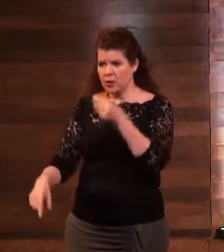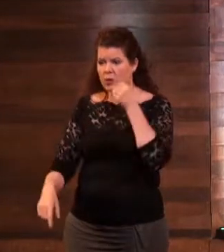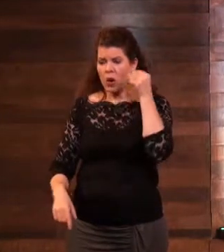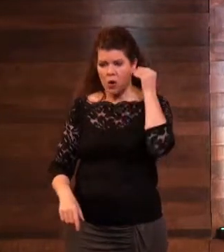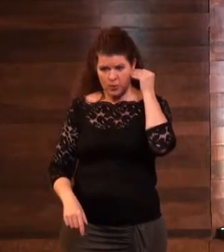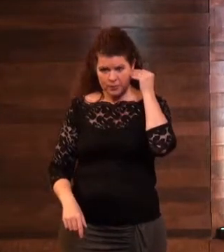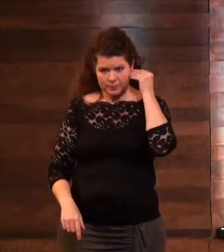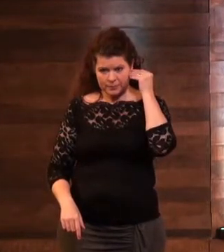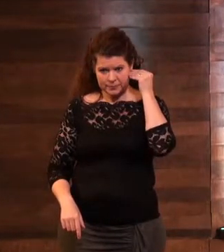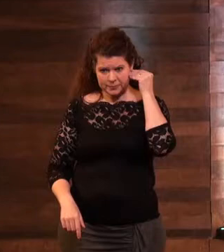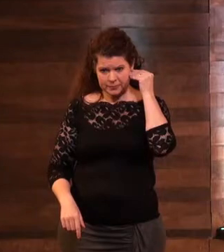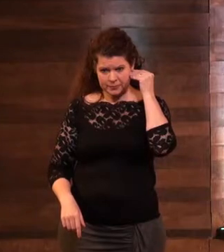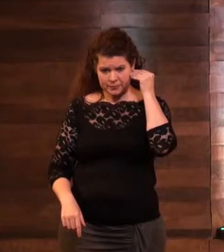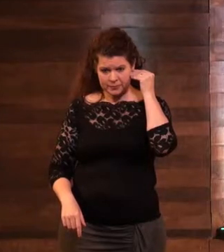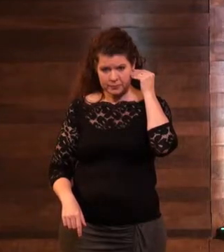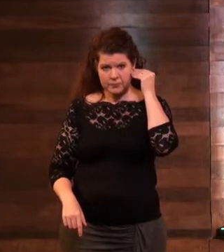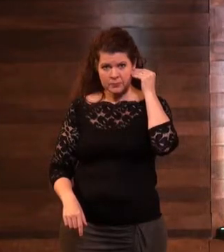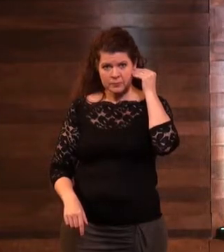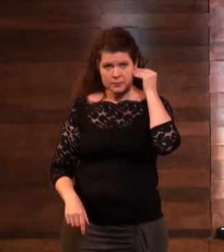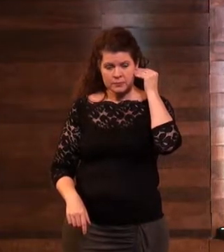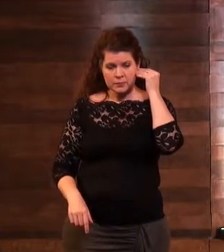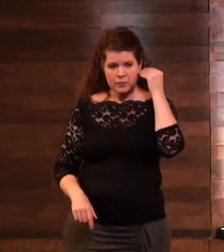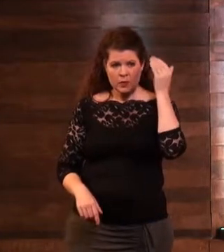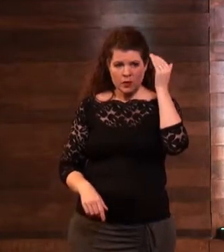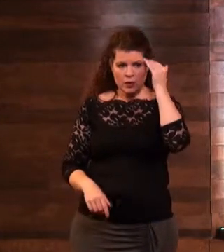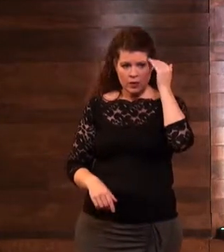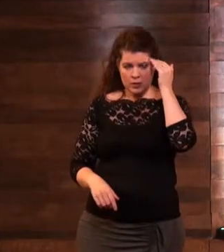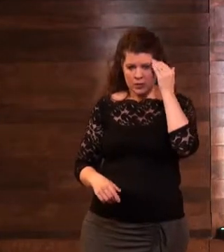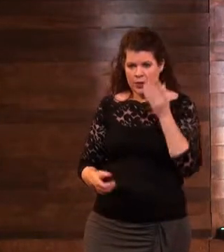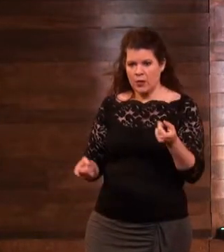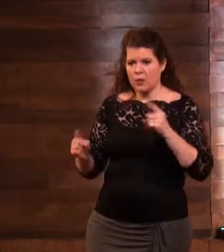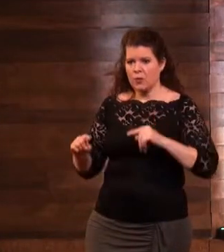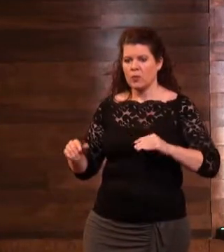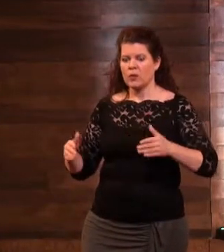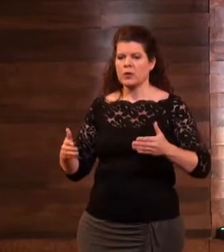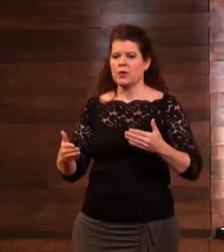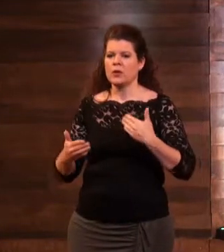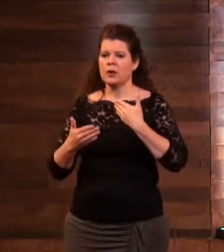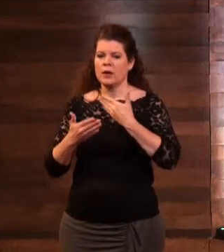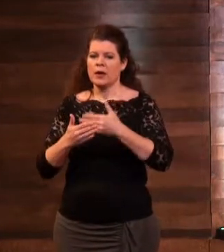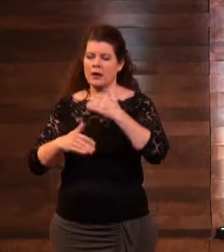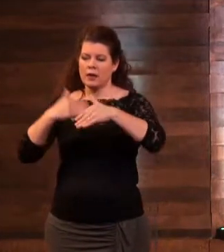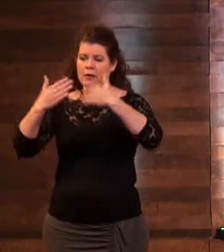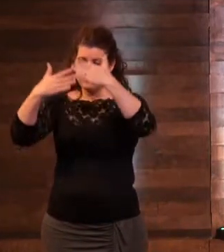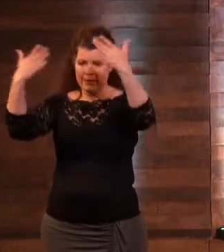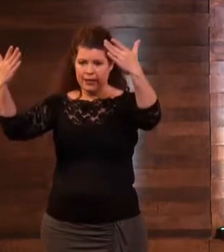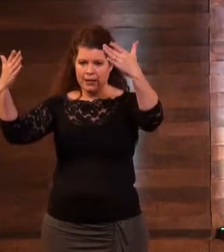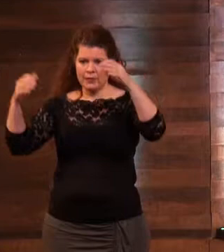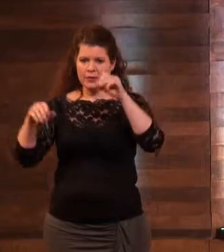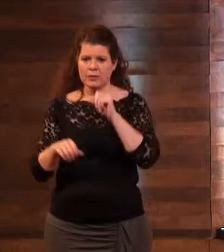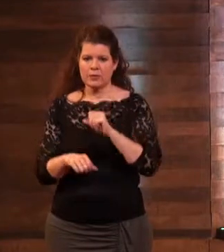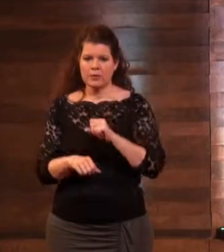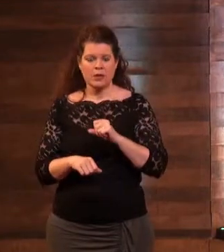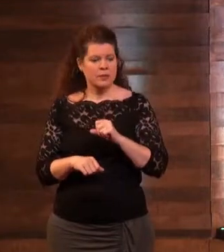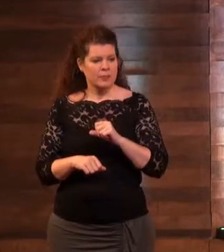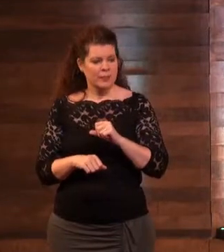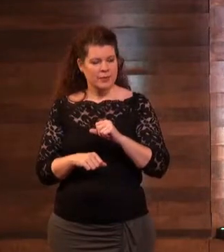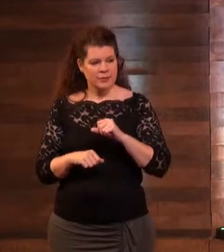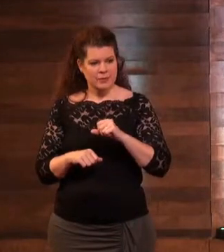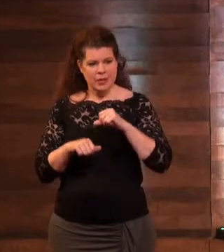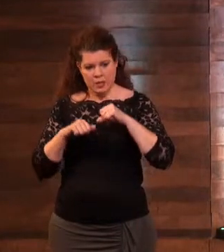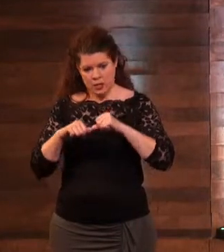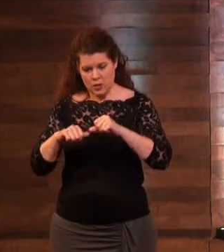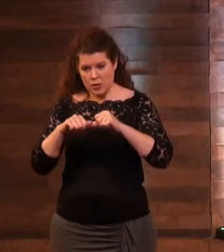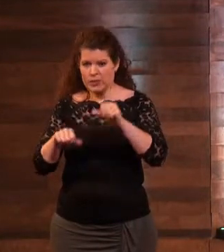You know, when you get to heaven, you're going to be working, right? You're made in the image of God. He's a